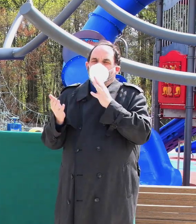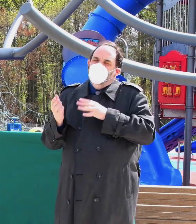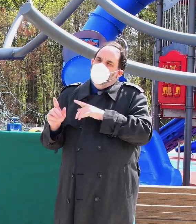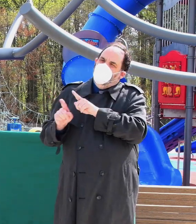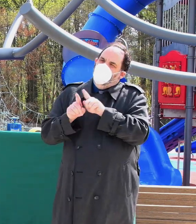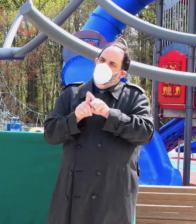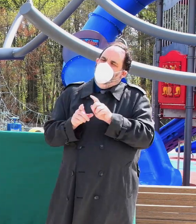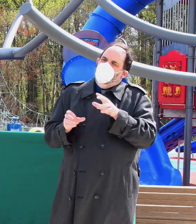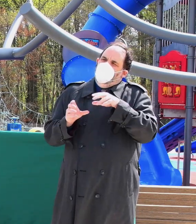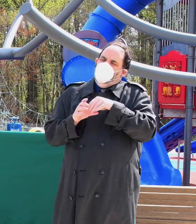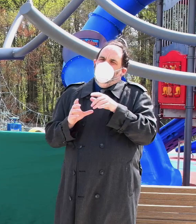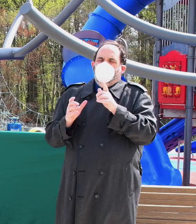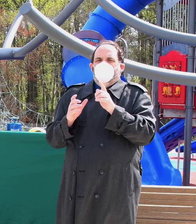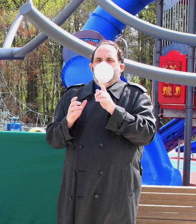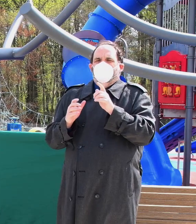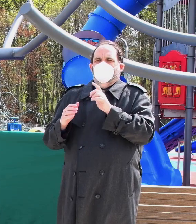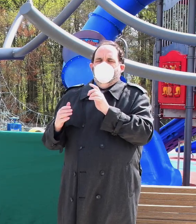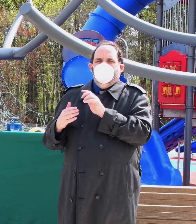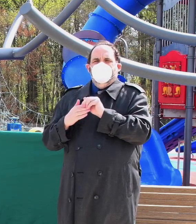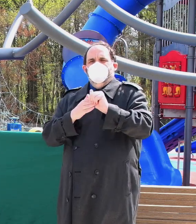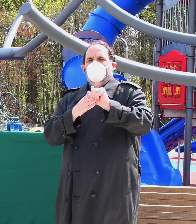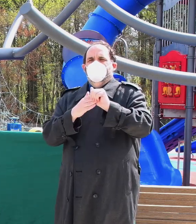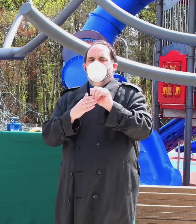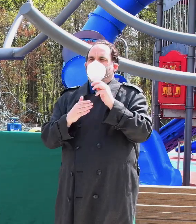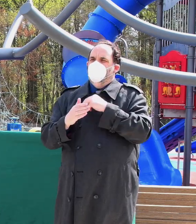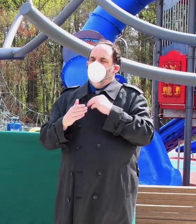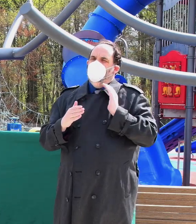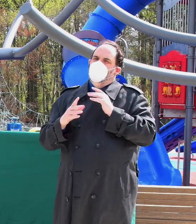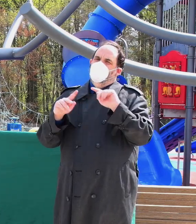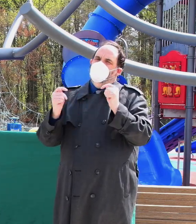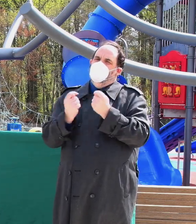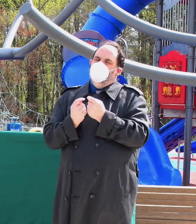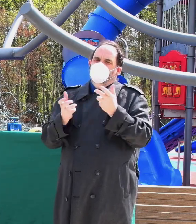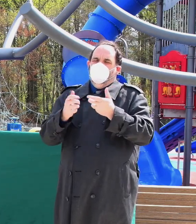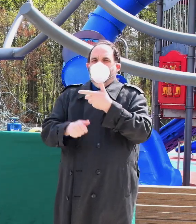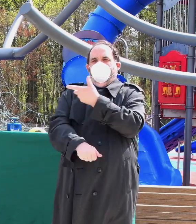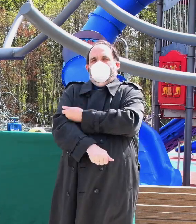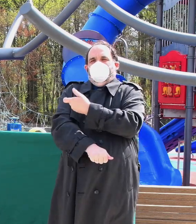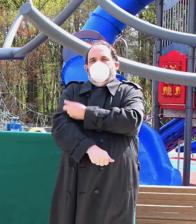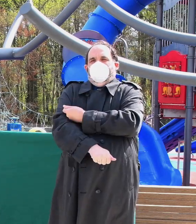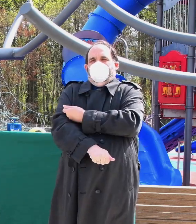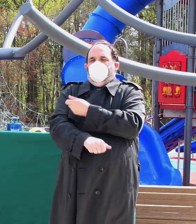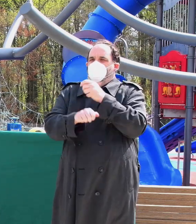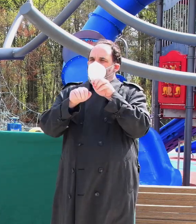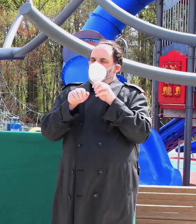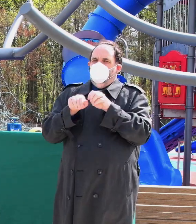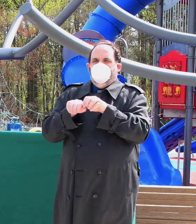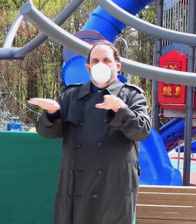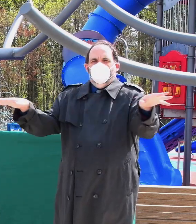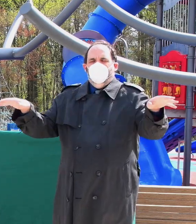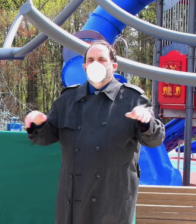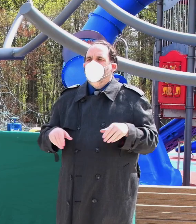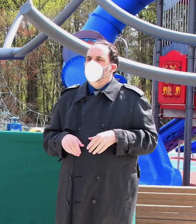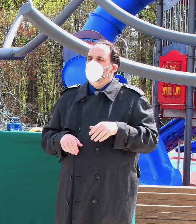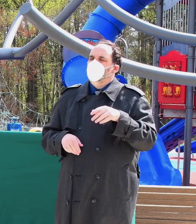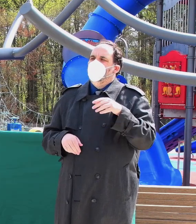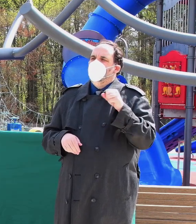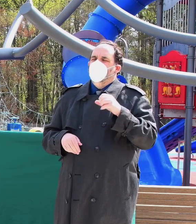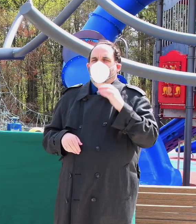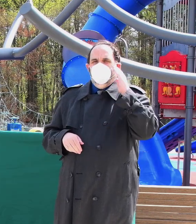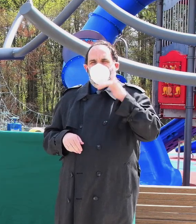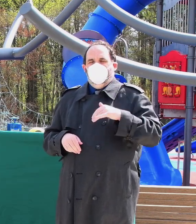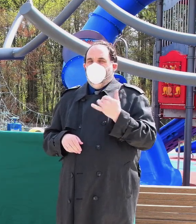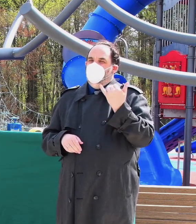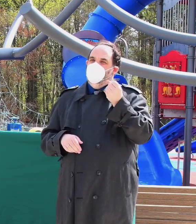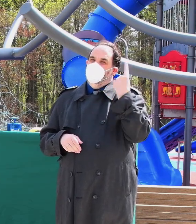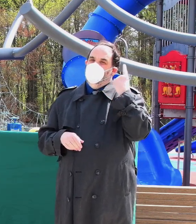of one of the leading members of the team on vaccine rollout. So I know this past